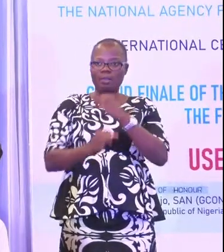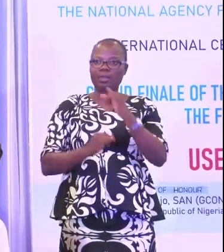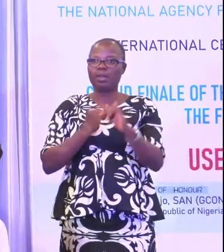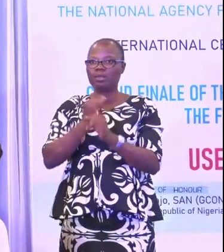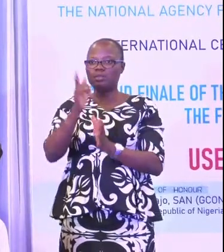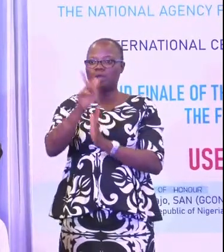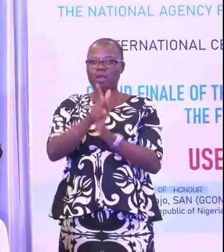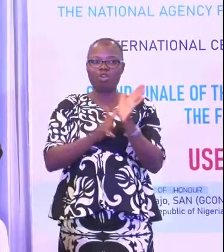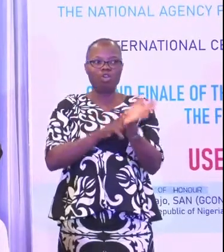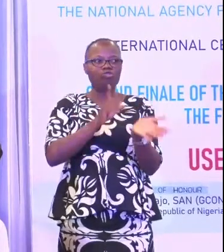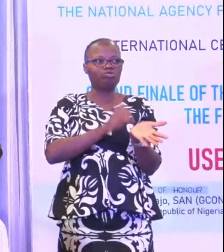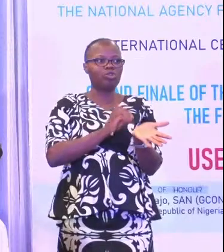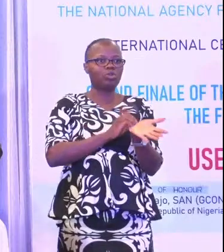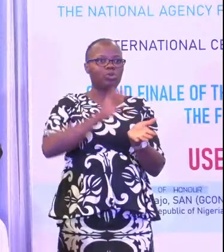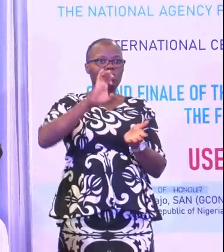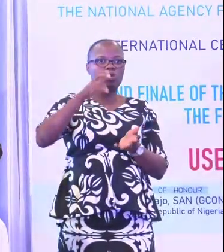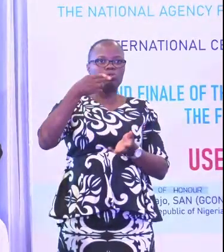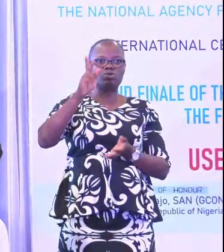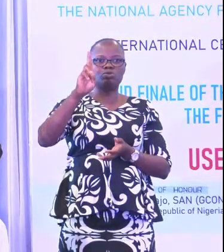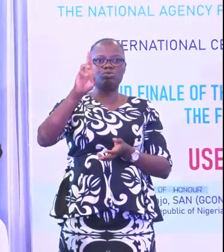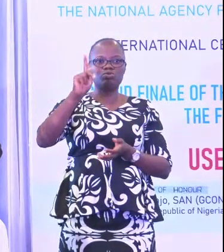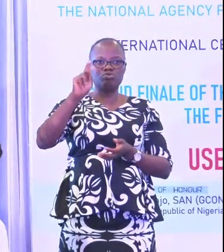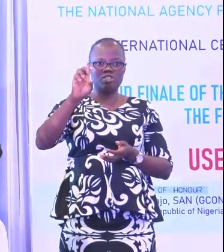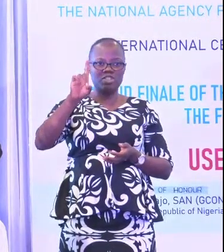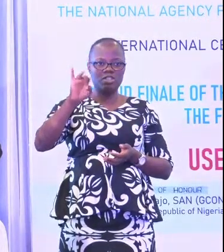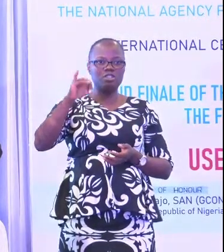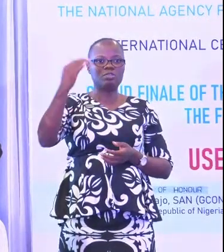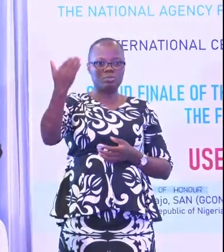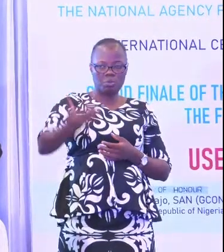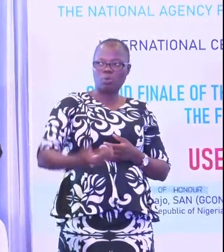Dr. Chukwudi Victor Odoime. You're welcome.